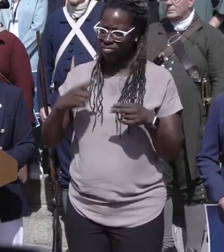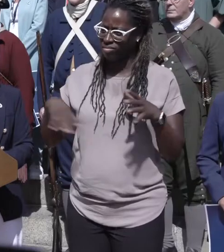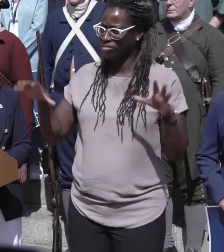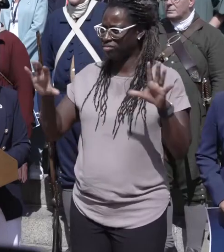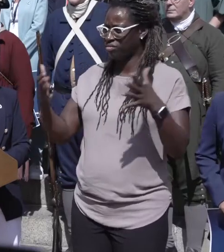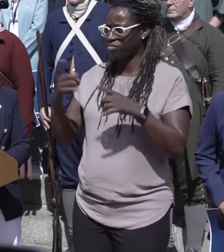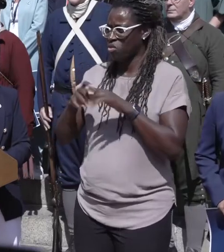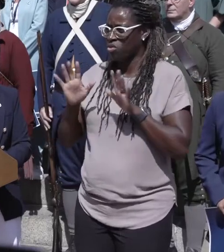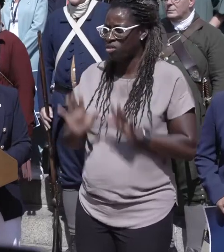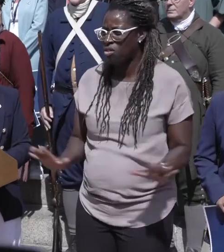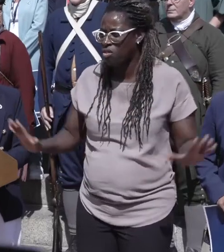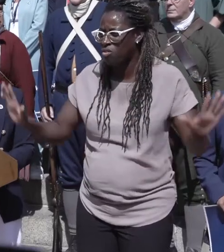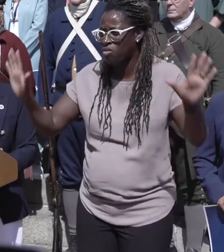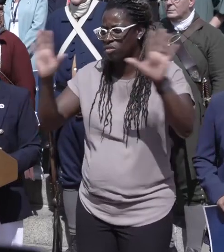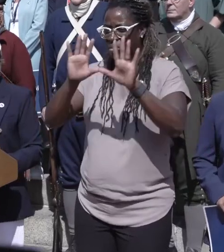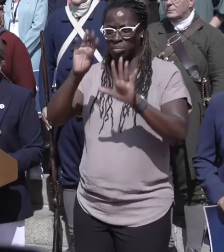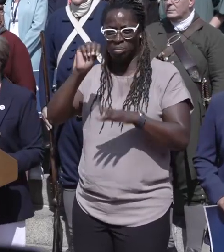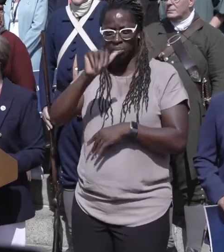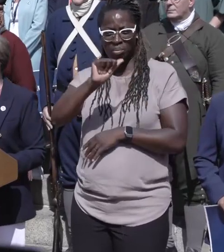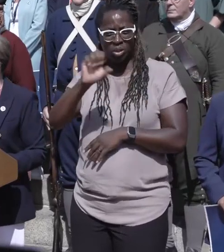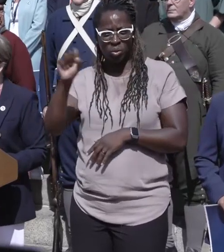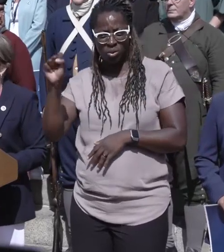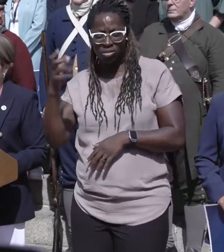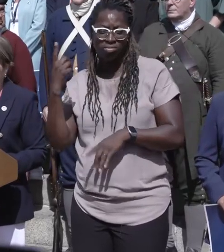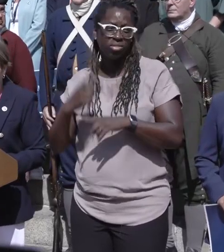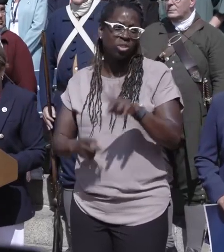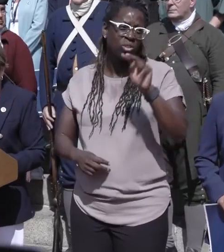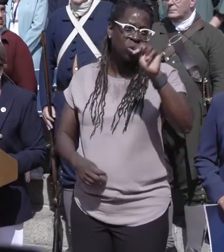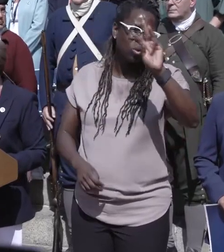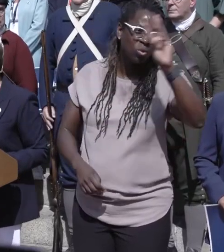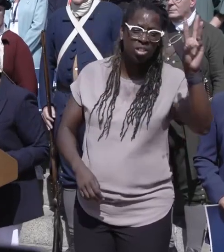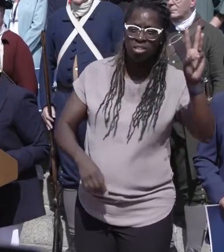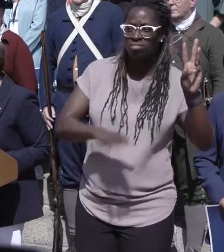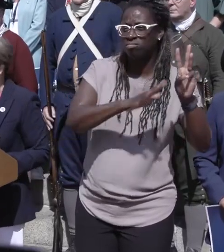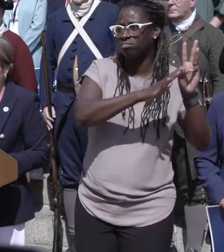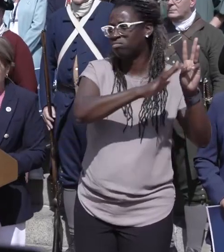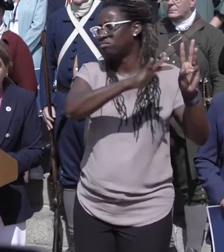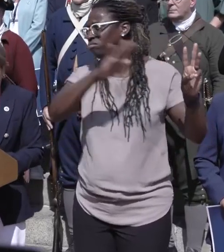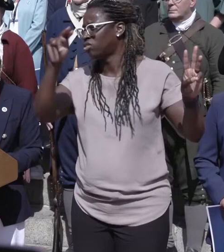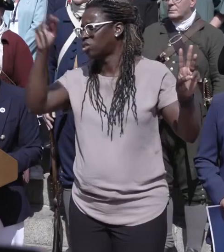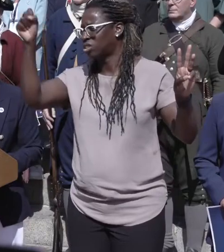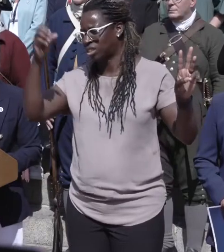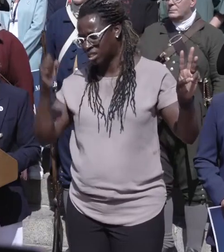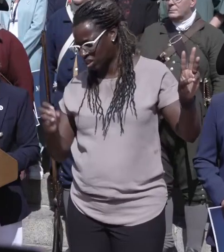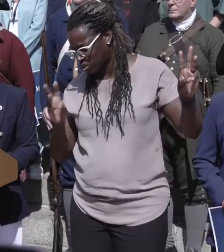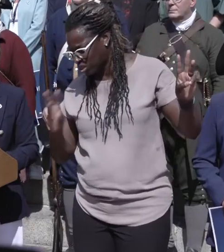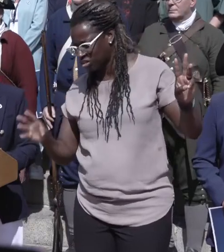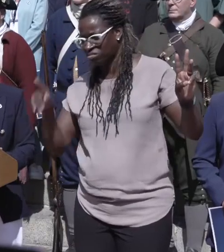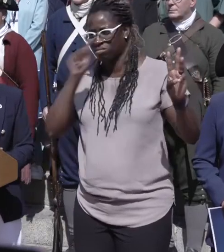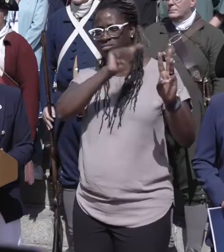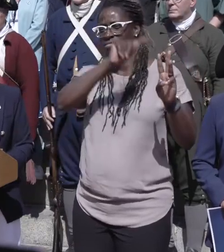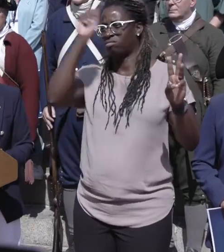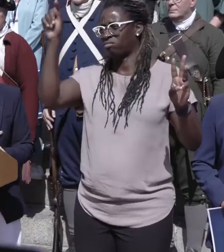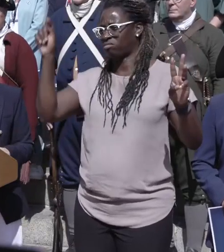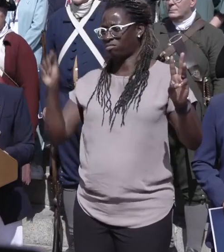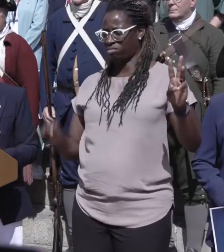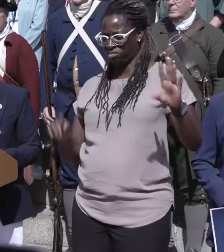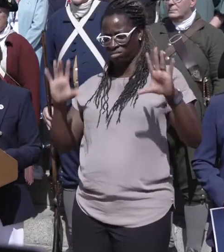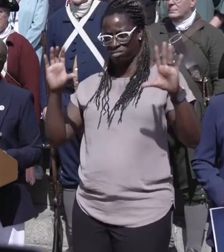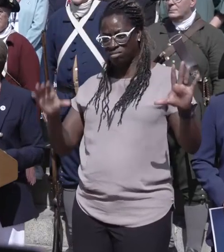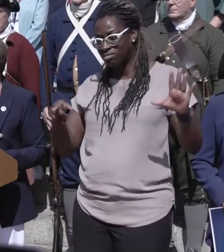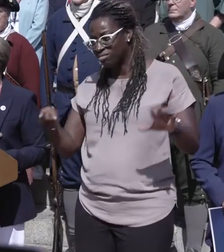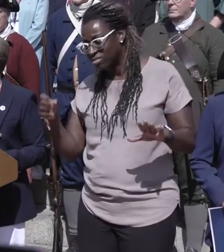Western Massachusetts, Worcester and Central Massachusetts, the North Shore, the South Shore, all of Greater